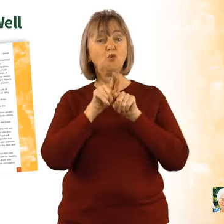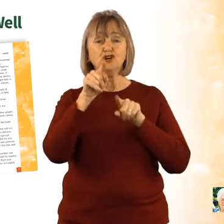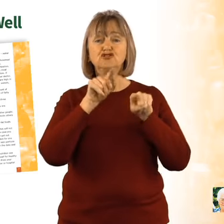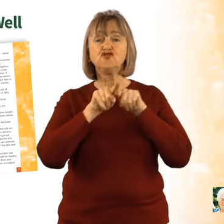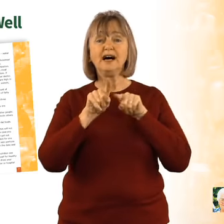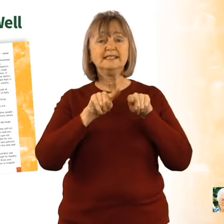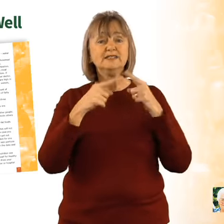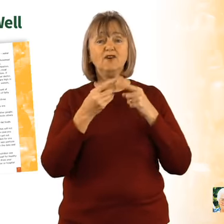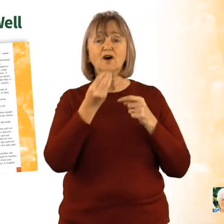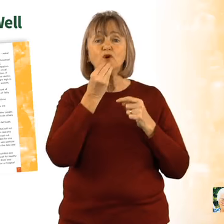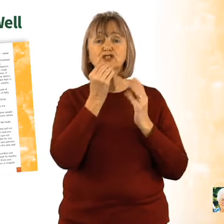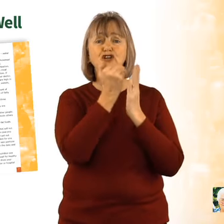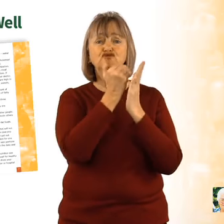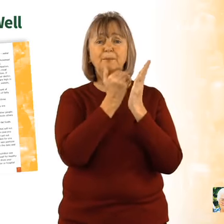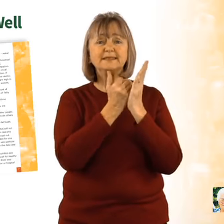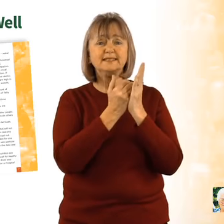to share it with you.